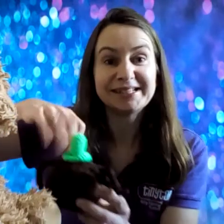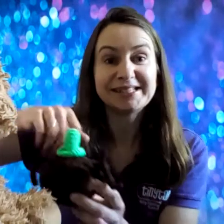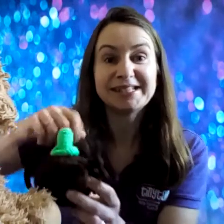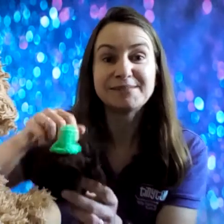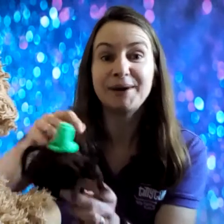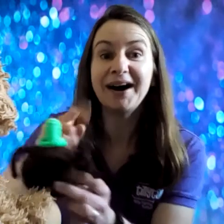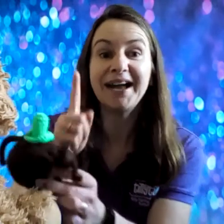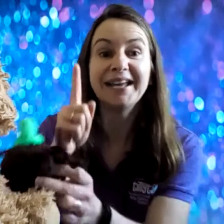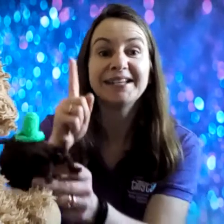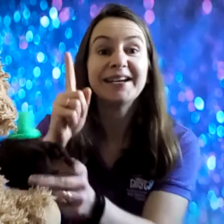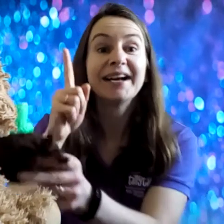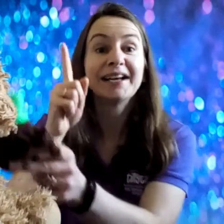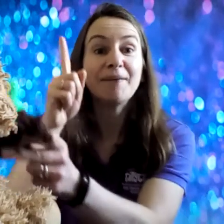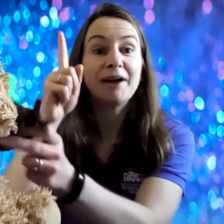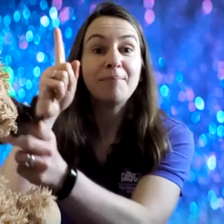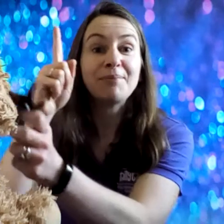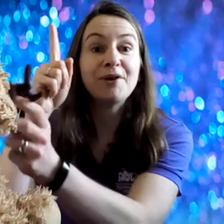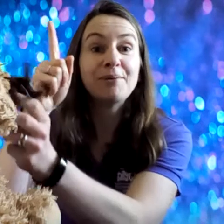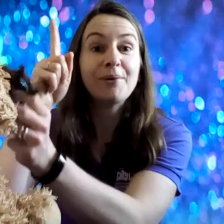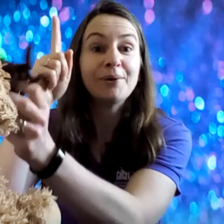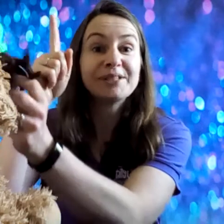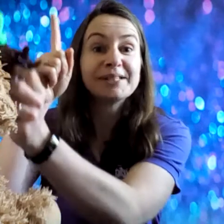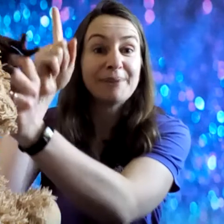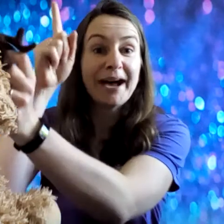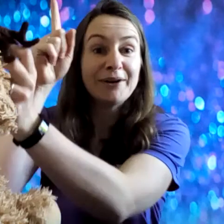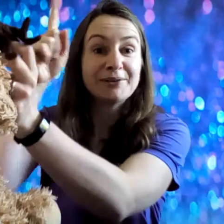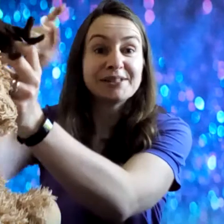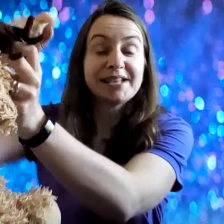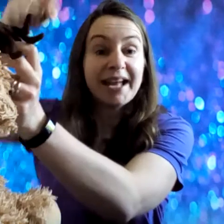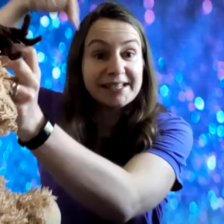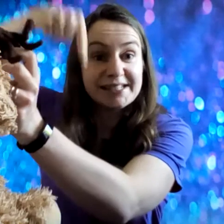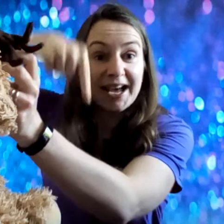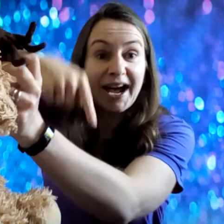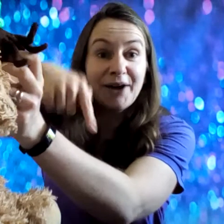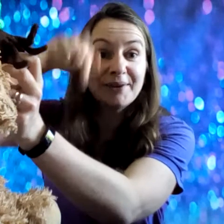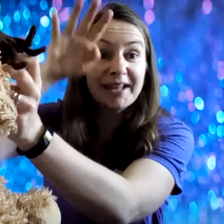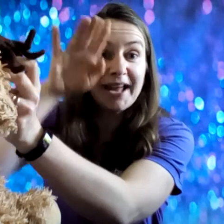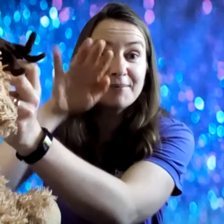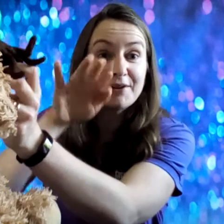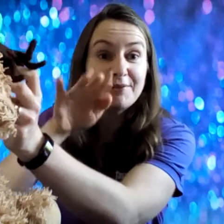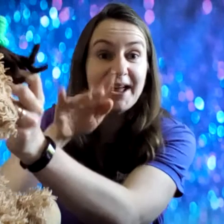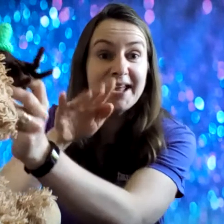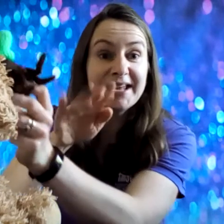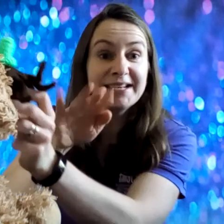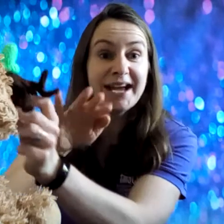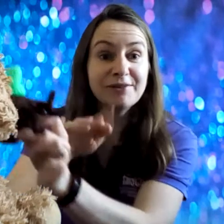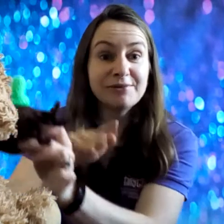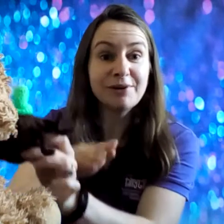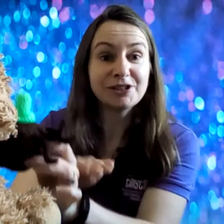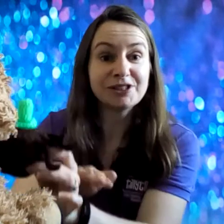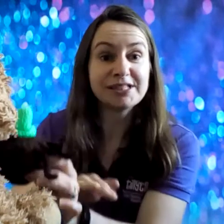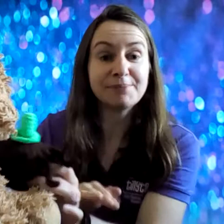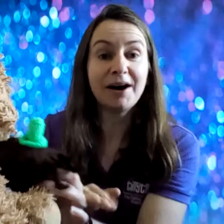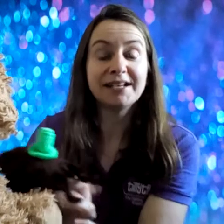Wincey, Spider climbed up the water spout. Down came the rain and washed the